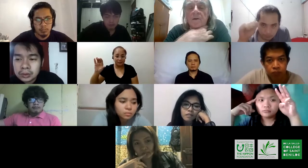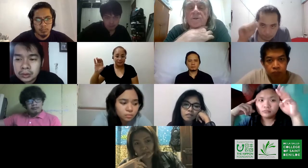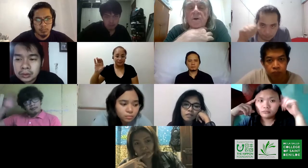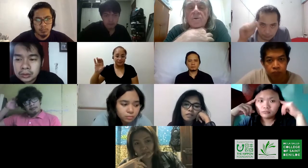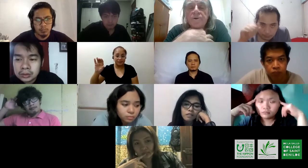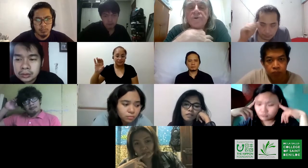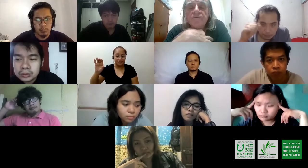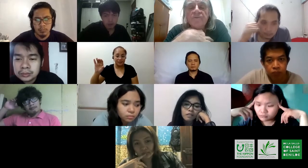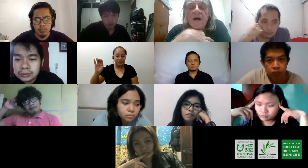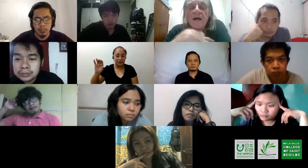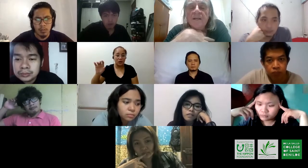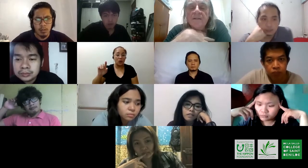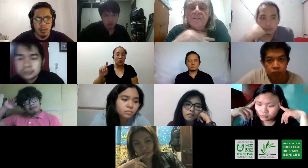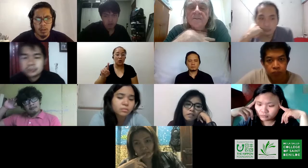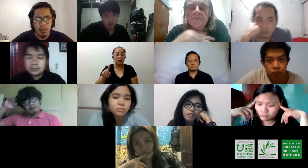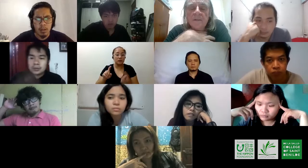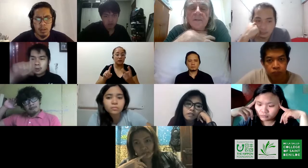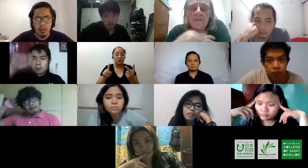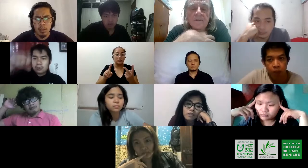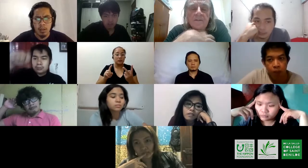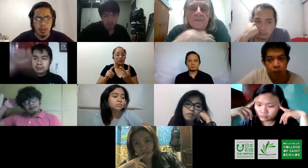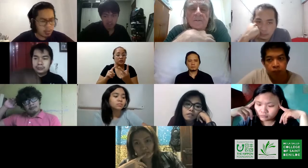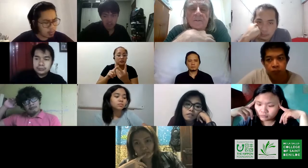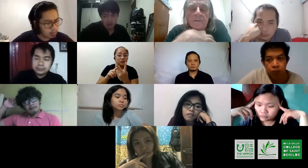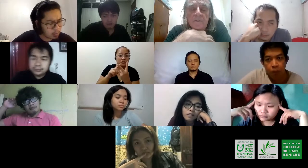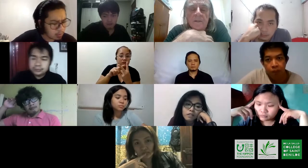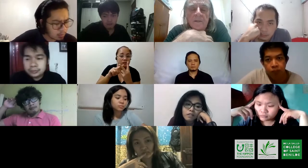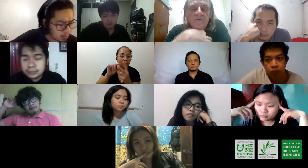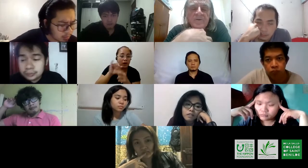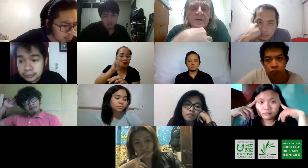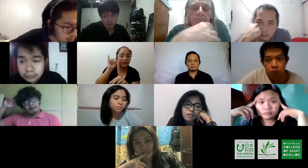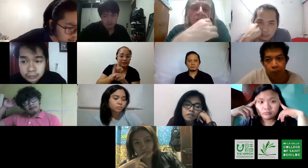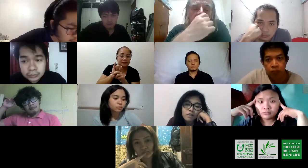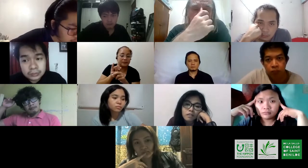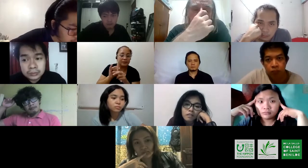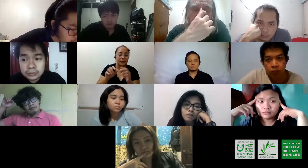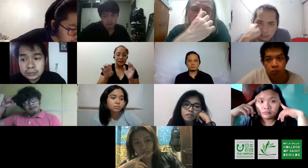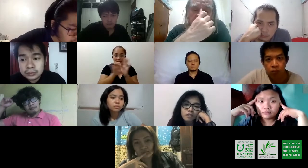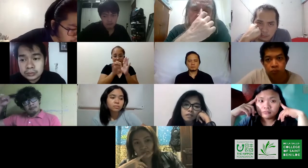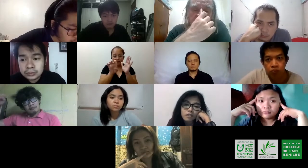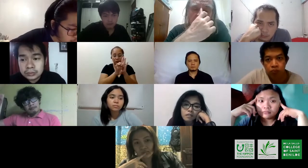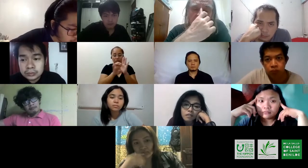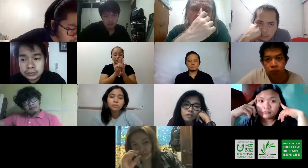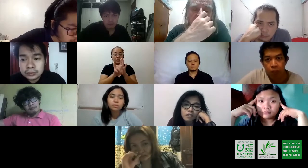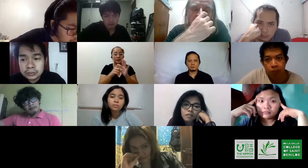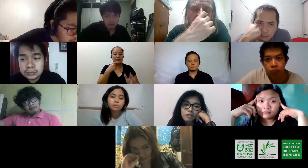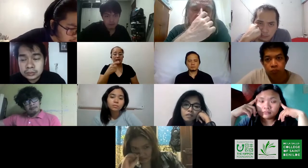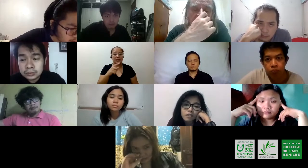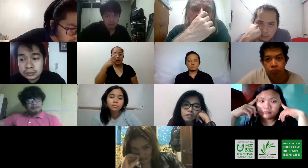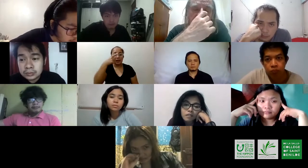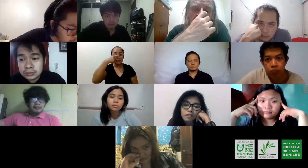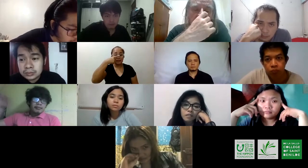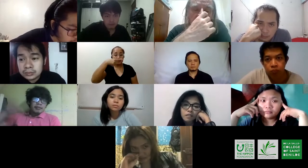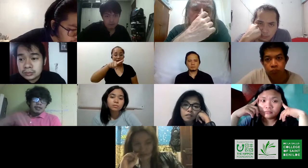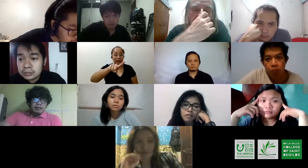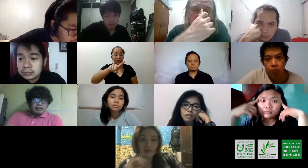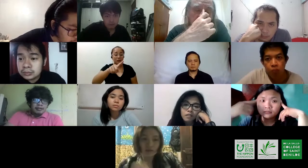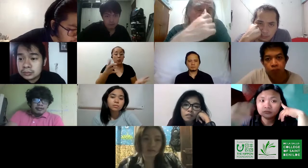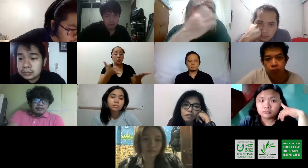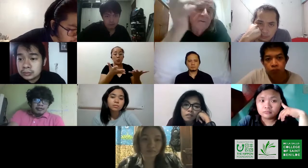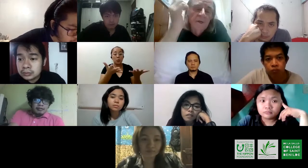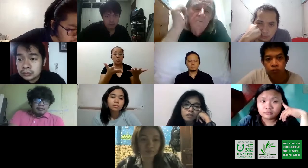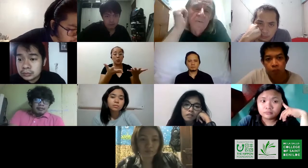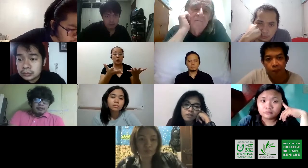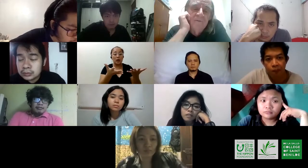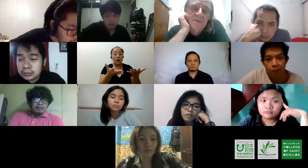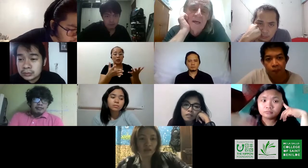Well, those are only true for islands. For example, if you say Thailand, Thailand is located in